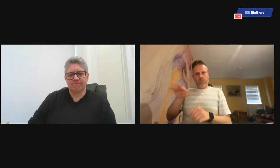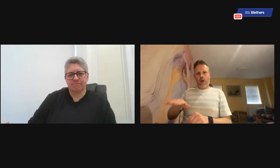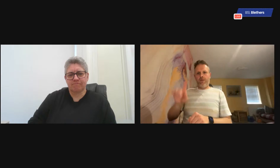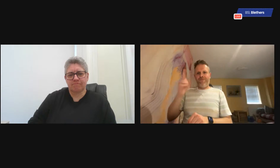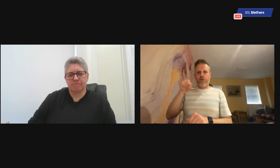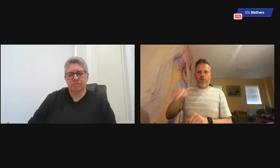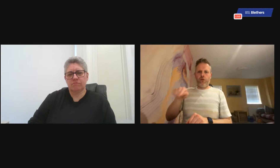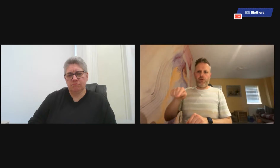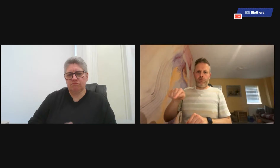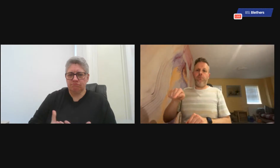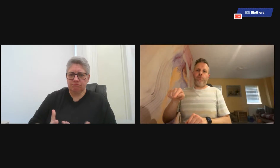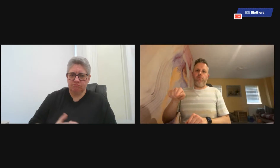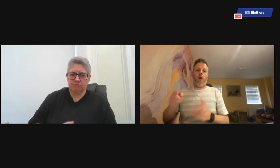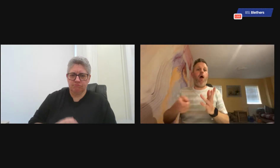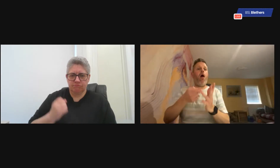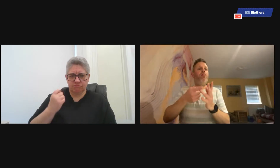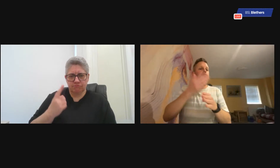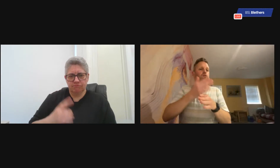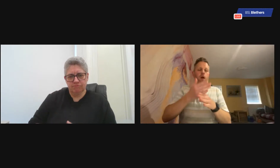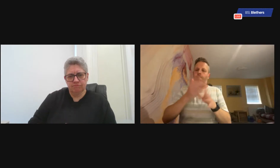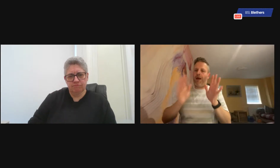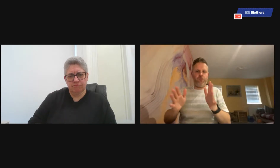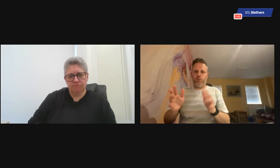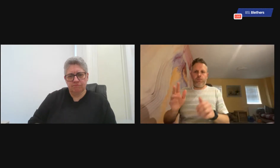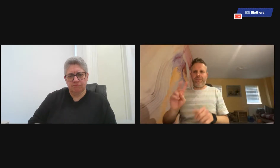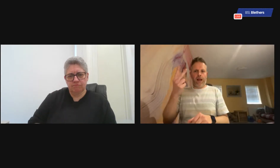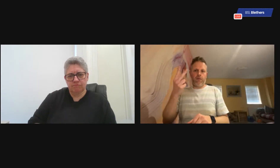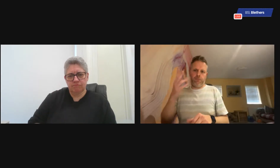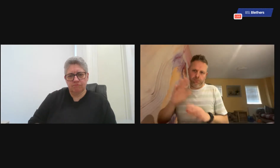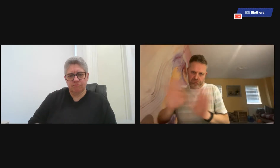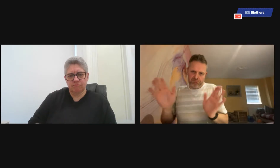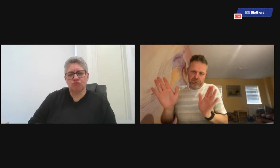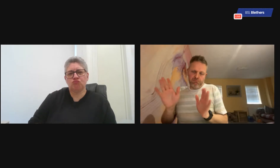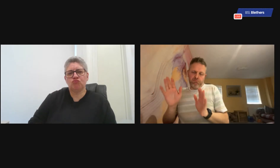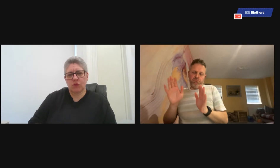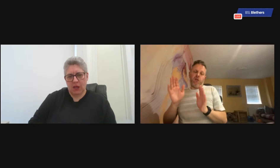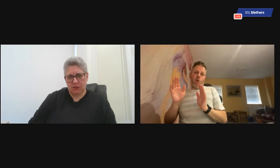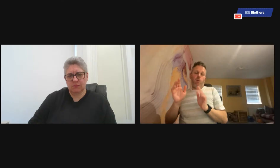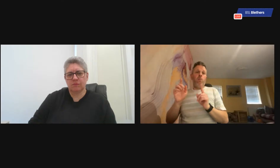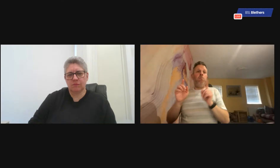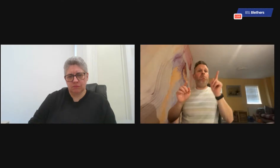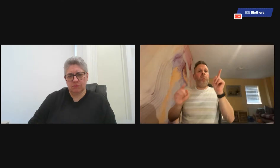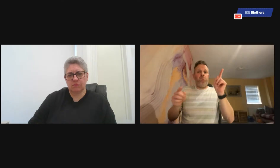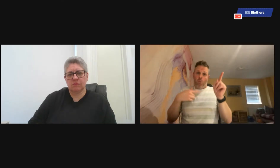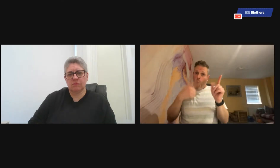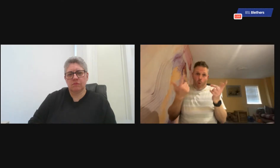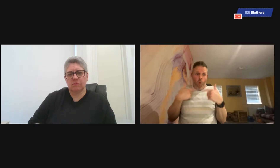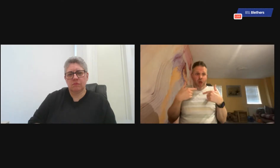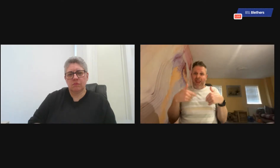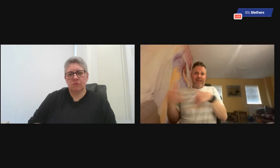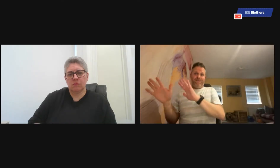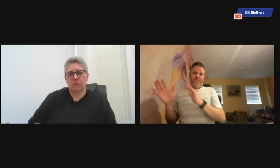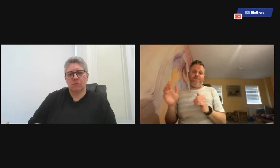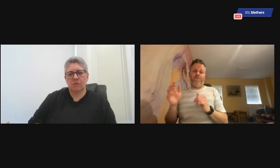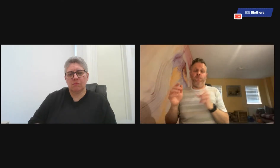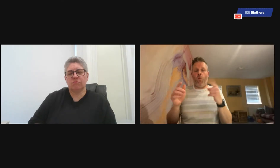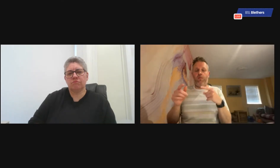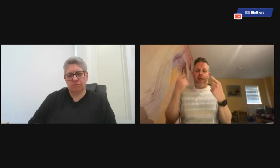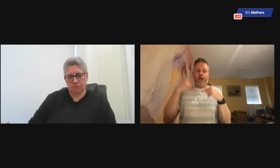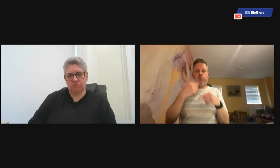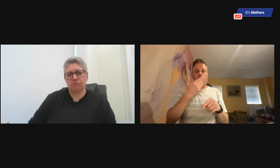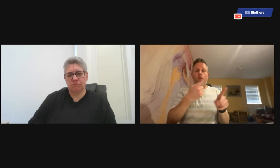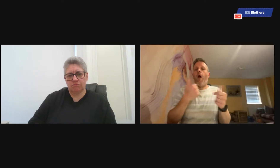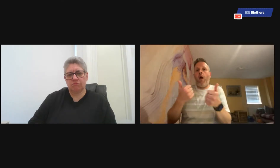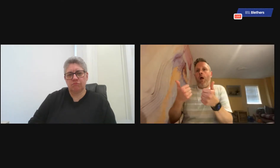to consider my hours. And the child has to be the priority when you foster. That So makes I sense. decided that I would have to